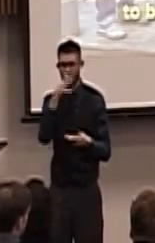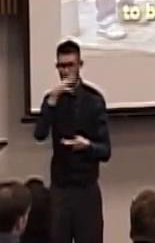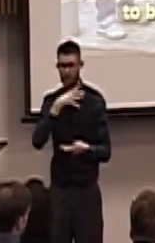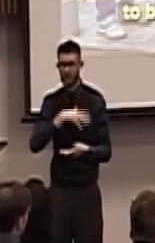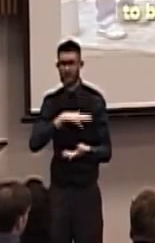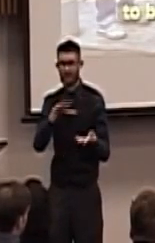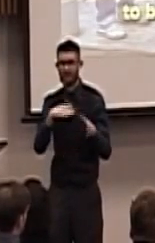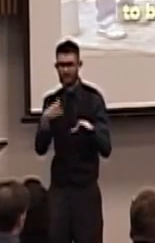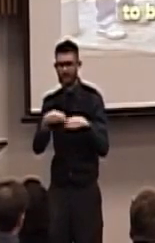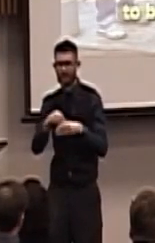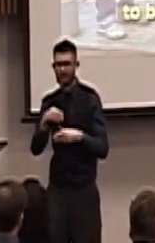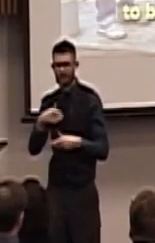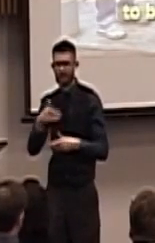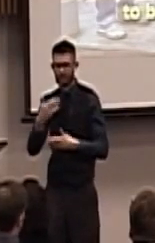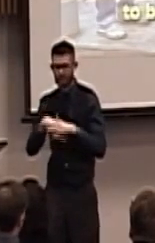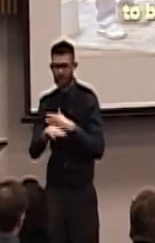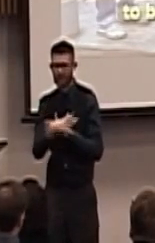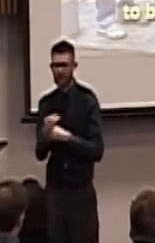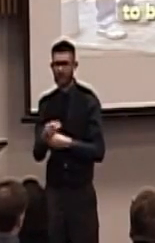birth.